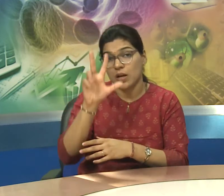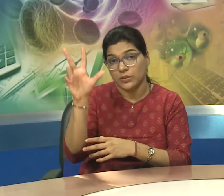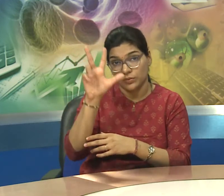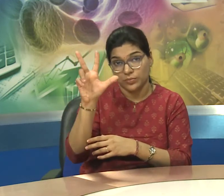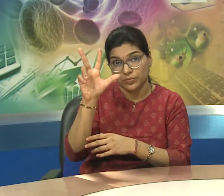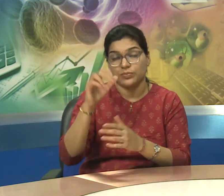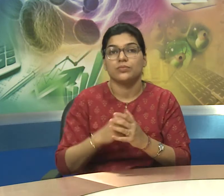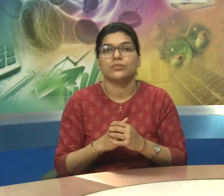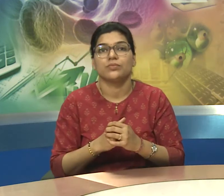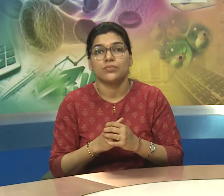to the